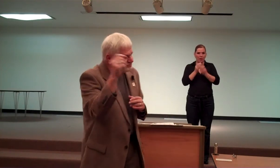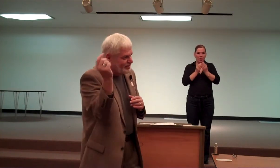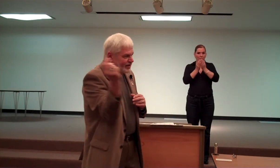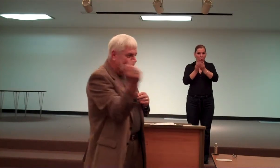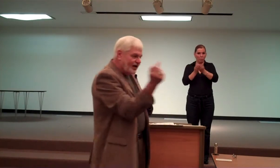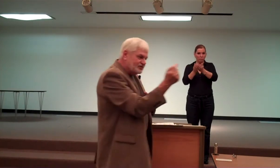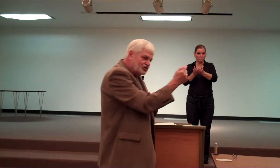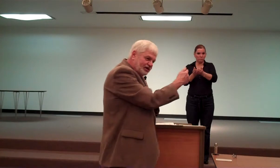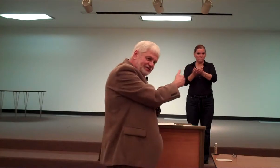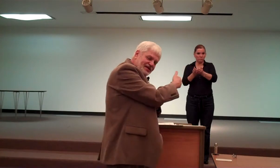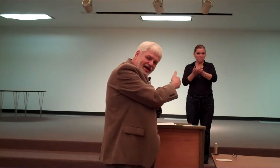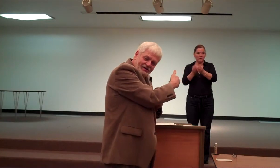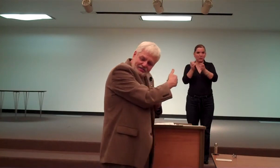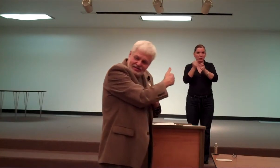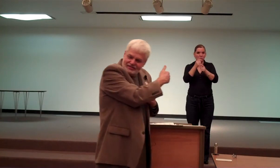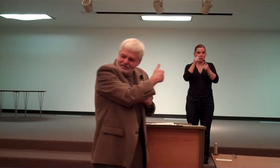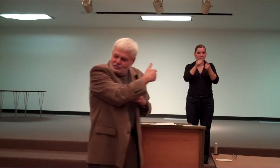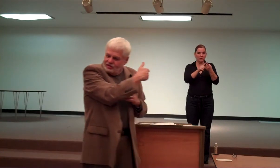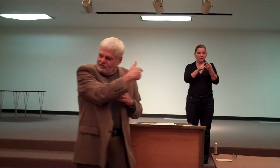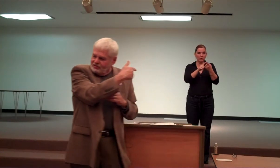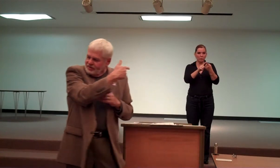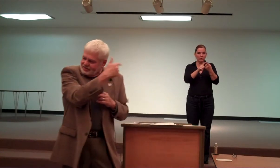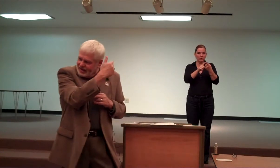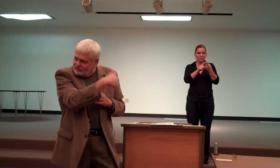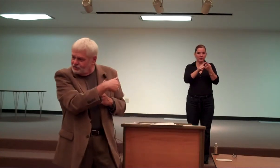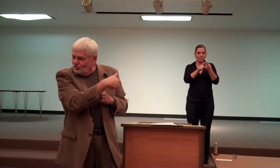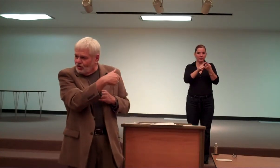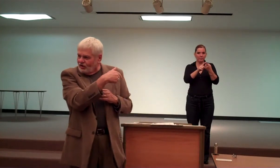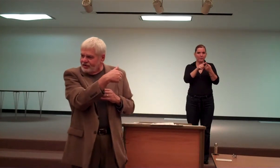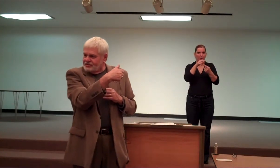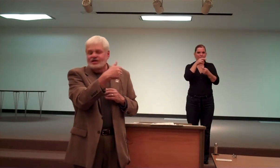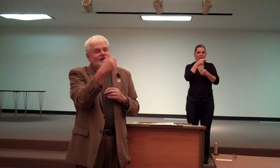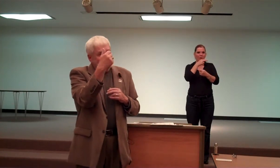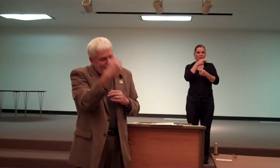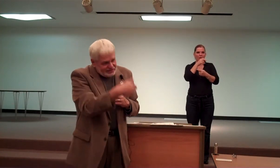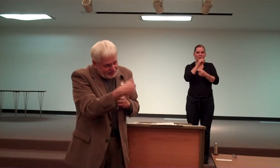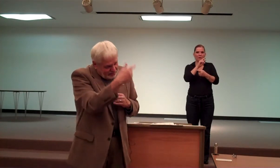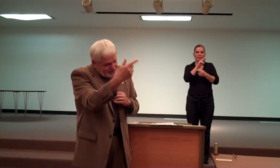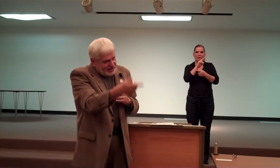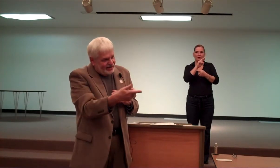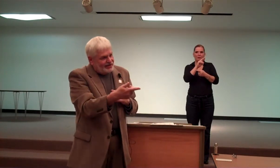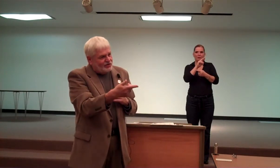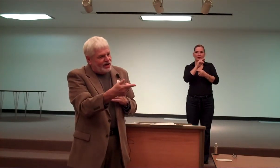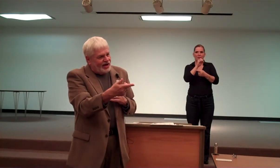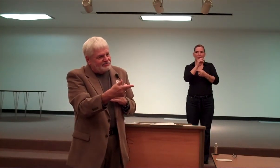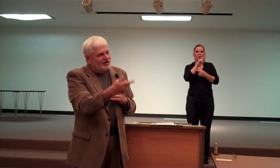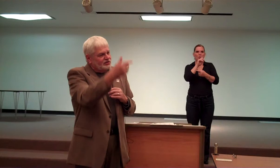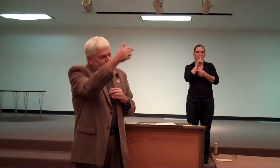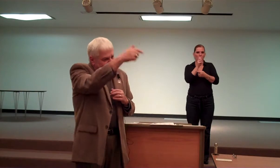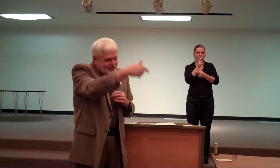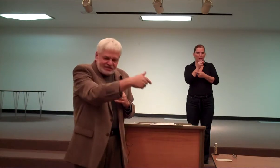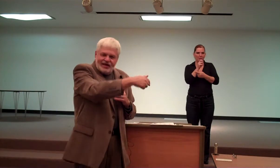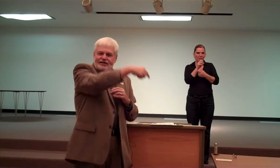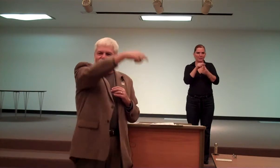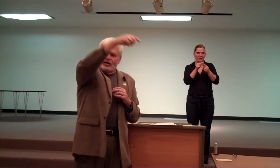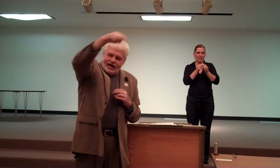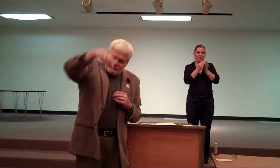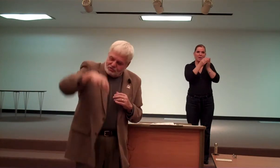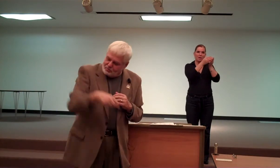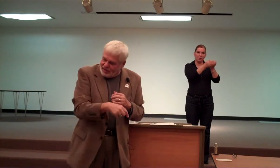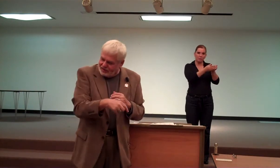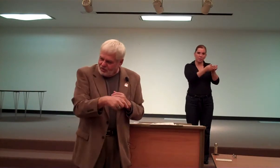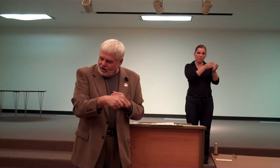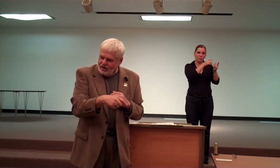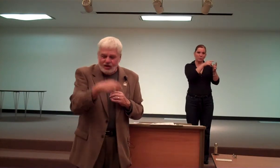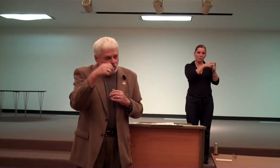steamboat, and took it down the river, down to New Orleans, picked up a sailing craft, took that sailing